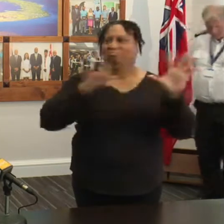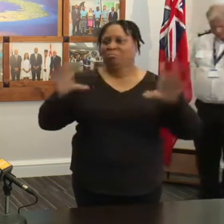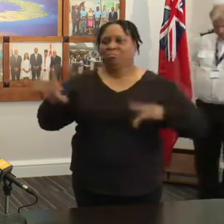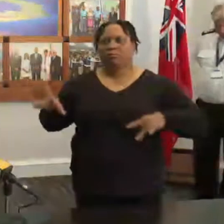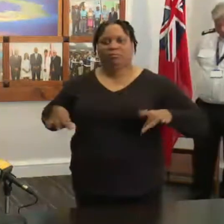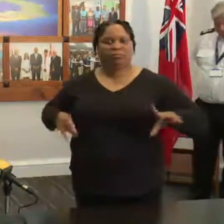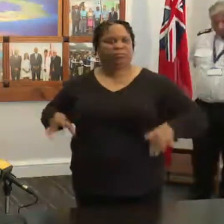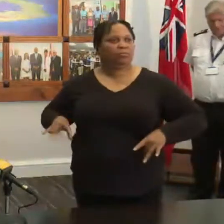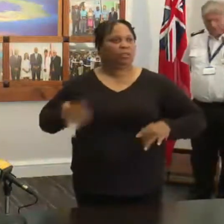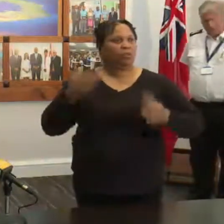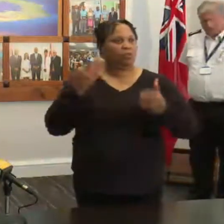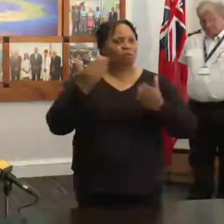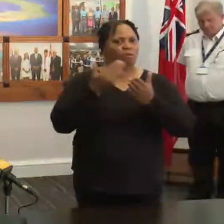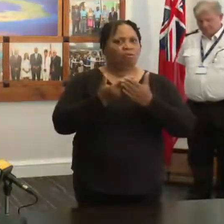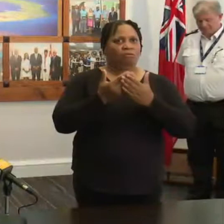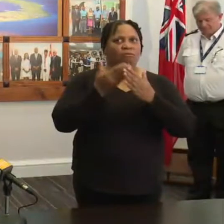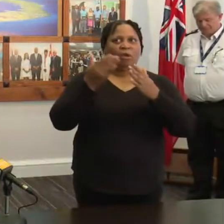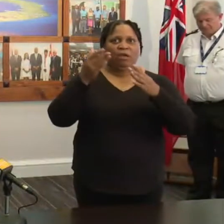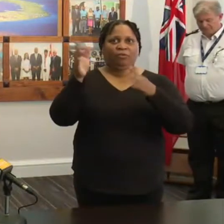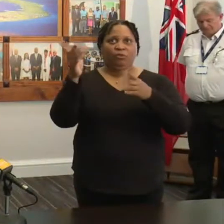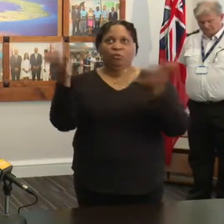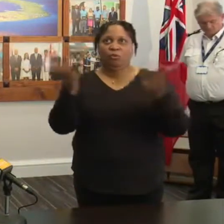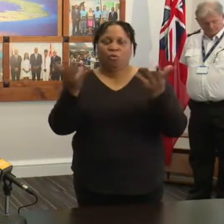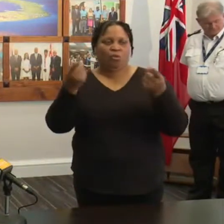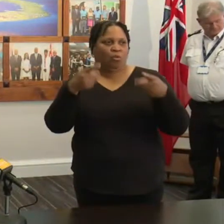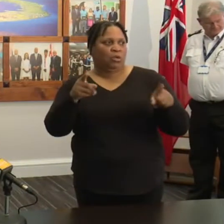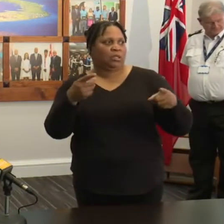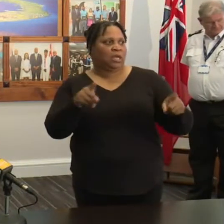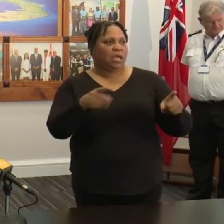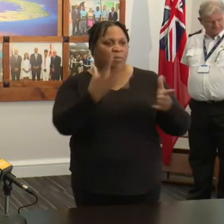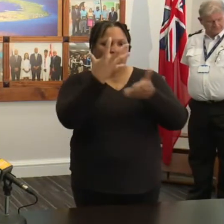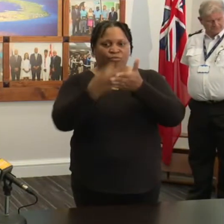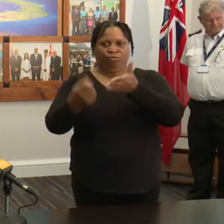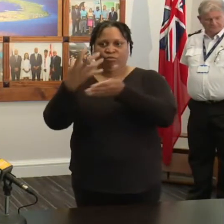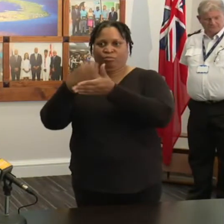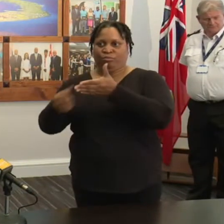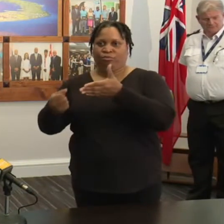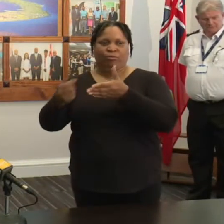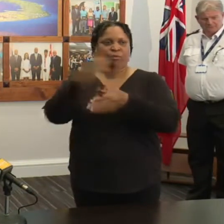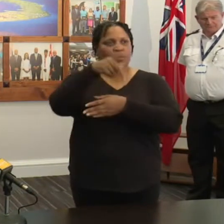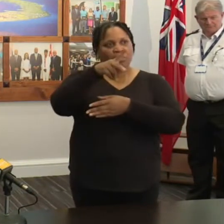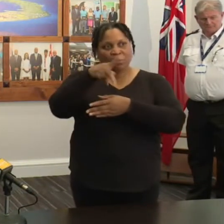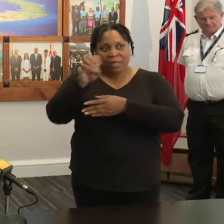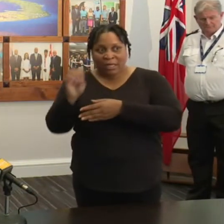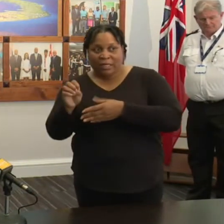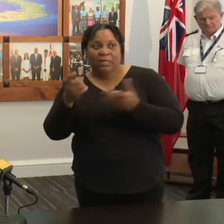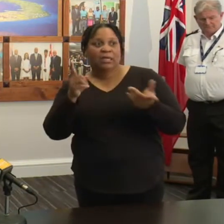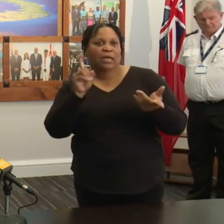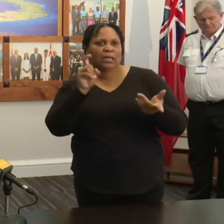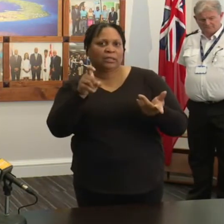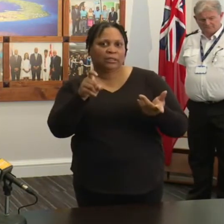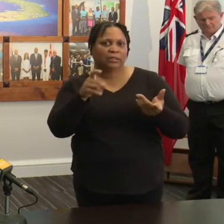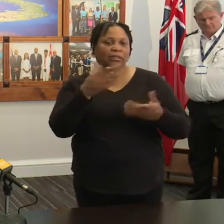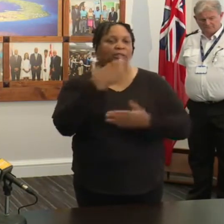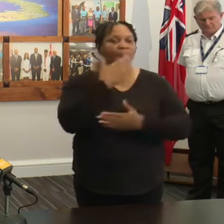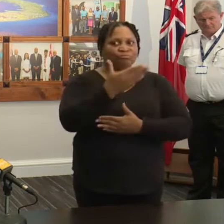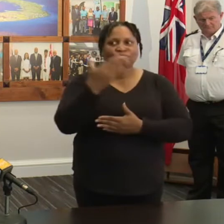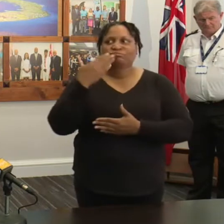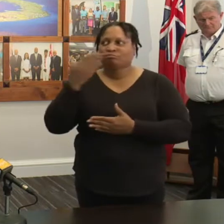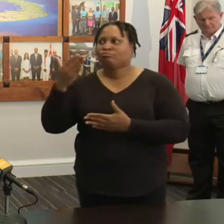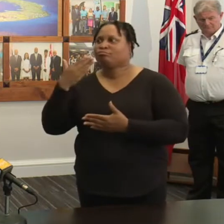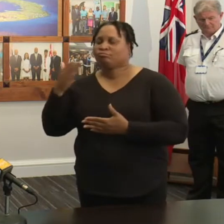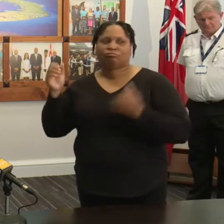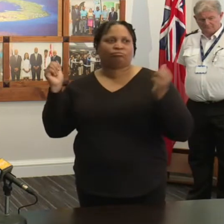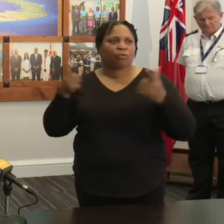that gets us to a point that we run out of PPE prior to the shipments coming in. I must pay tribute to the Ministry of Health and all